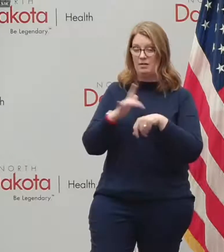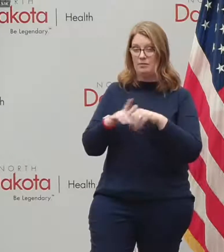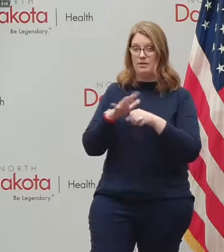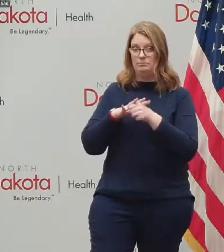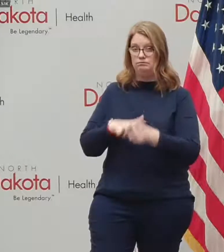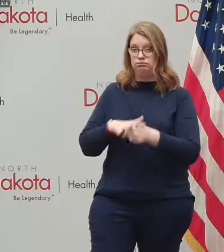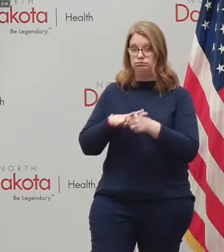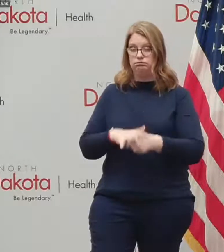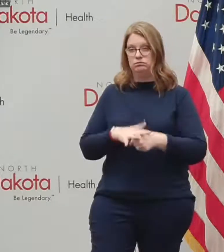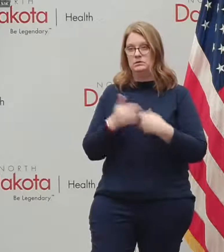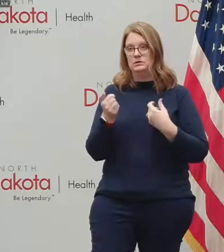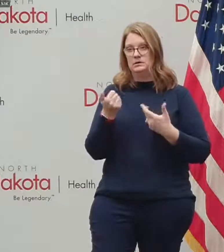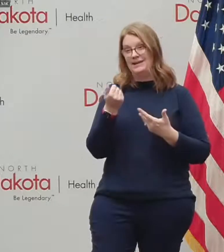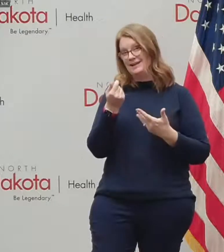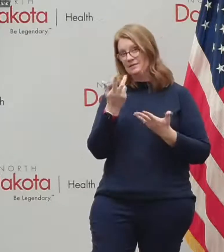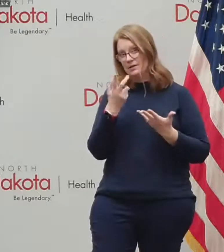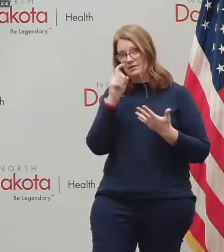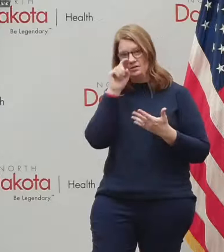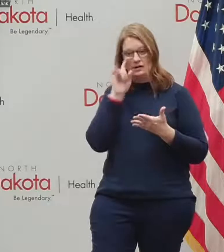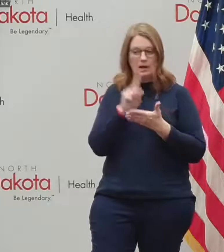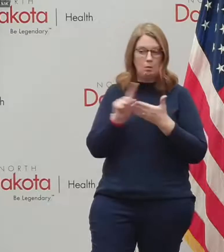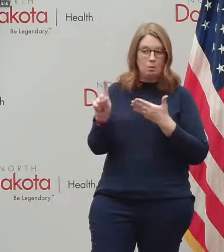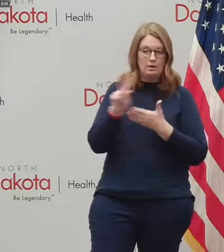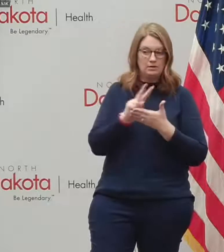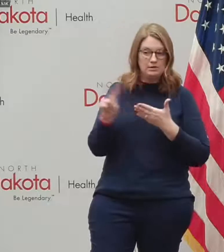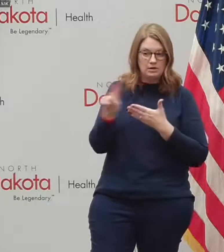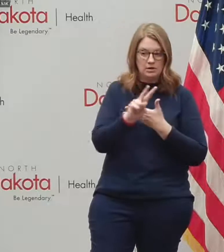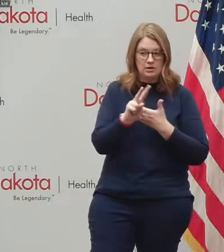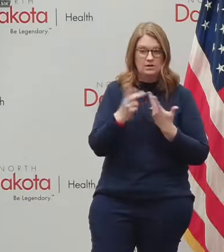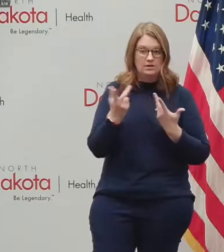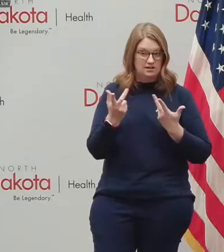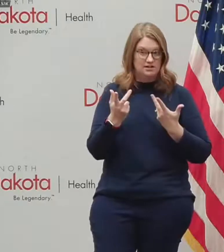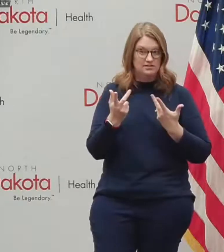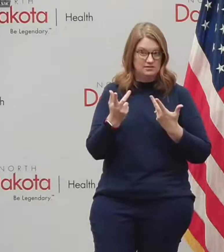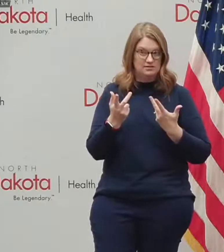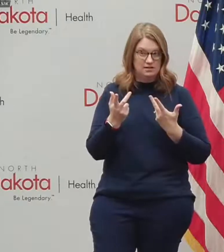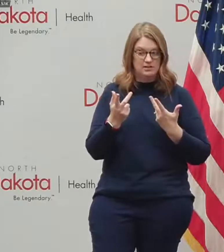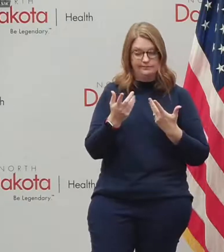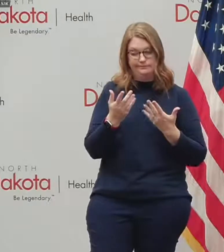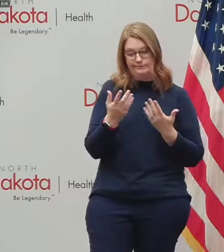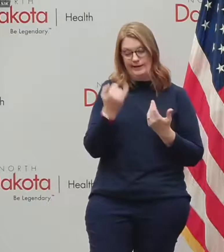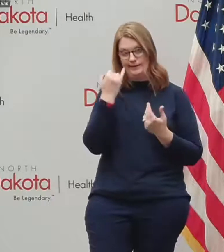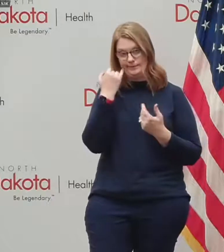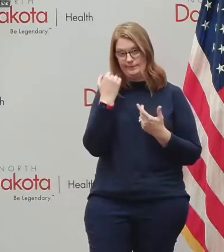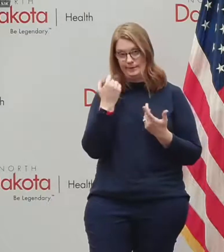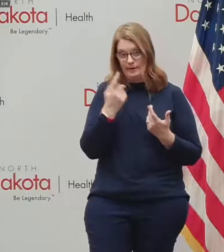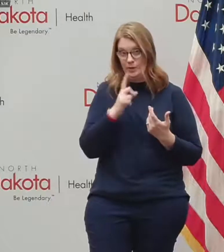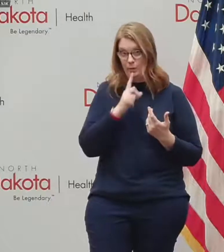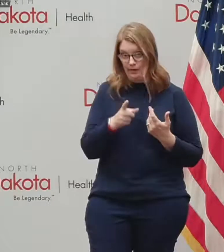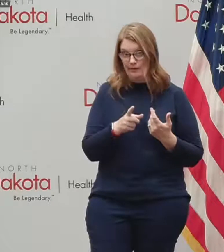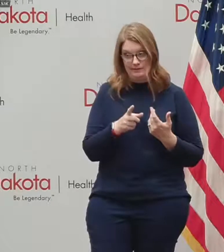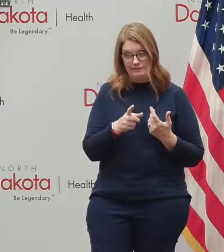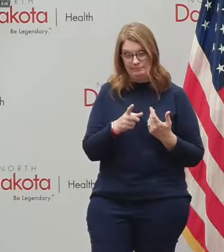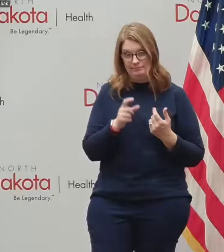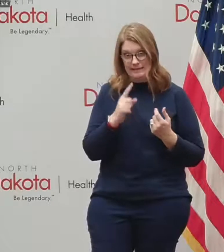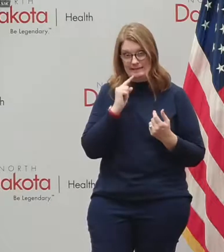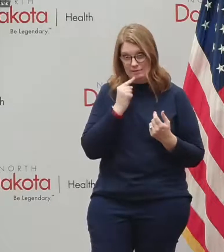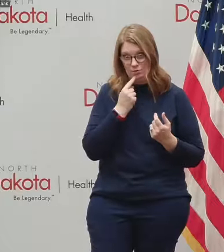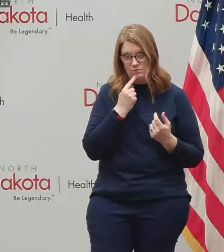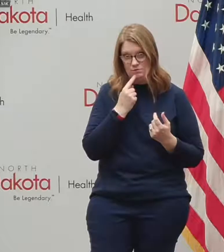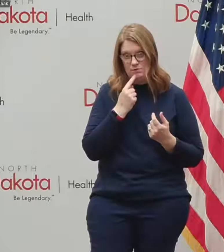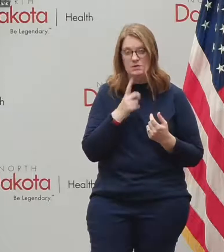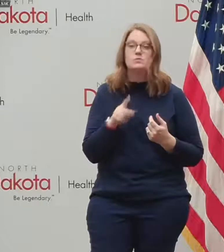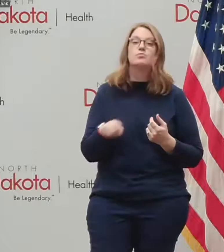couple weeks from now, unless things can change and change radically. So again, we are asking everyone in the